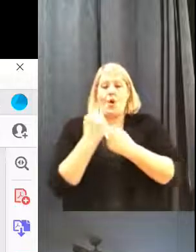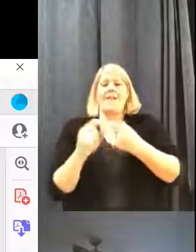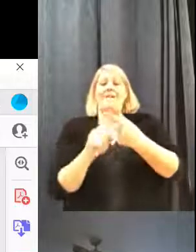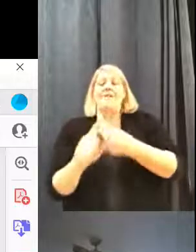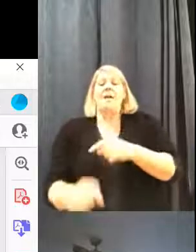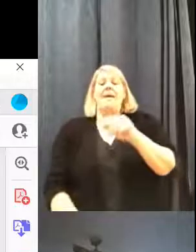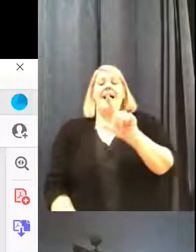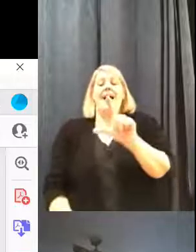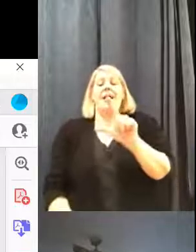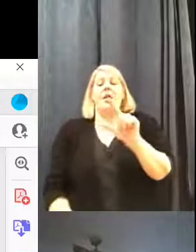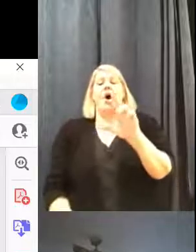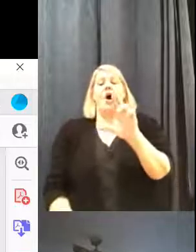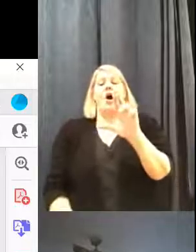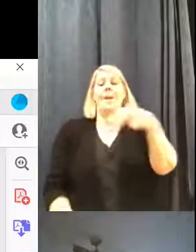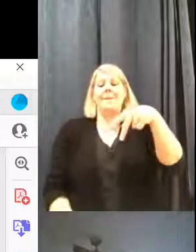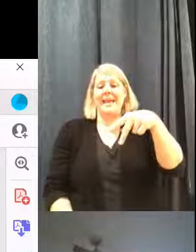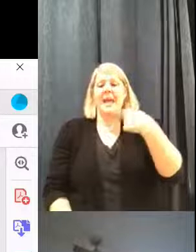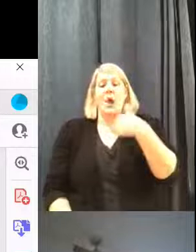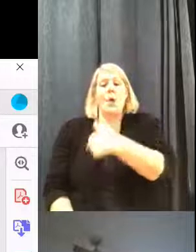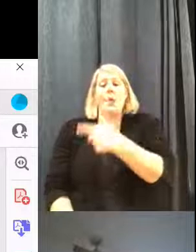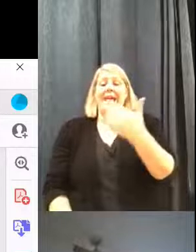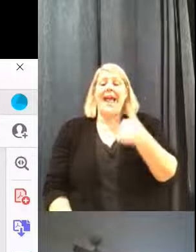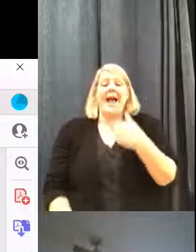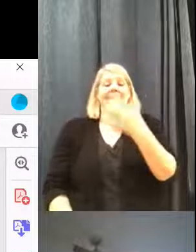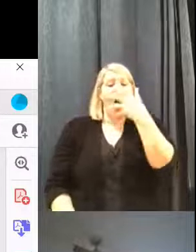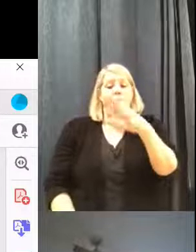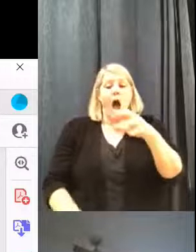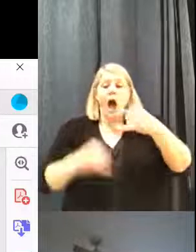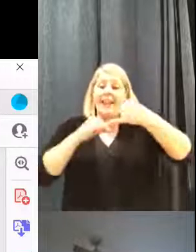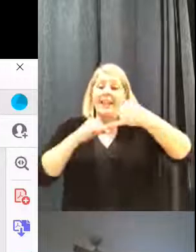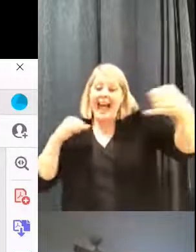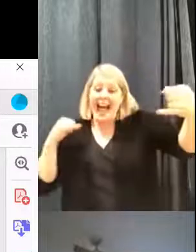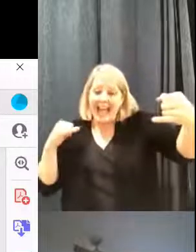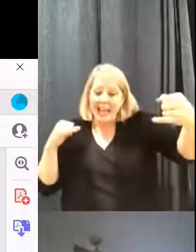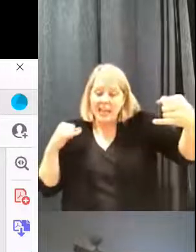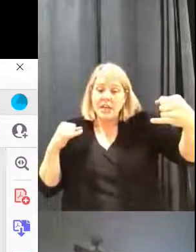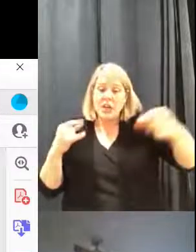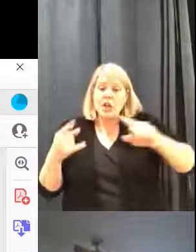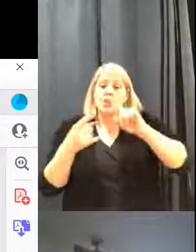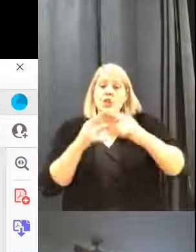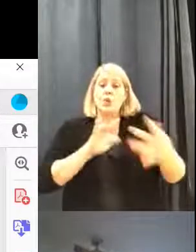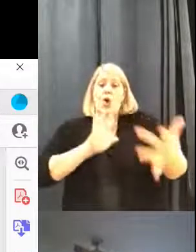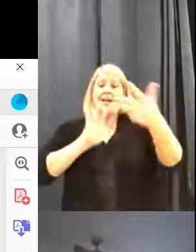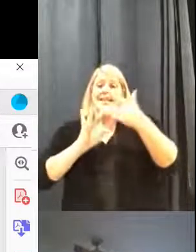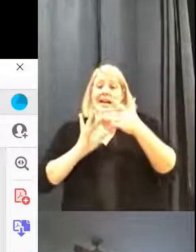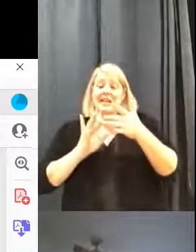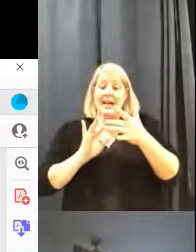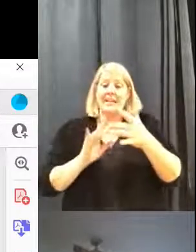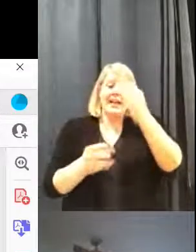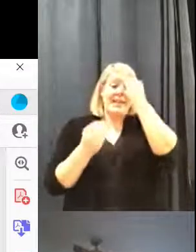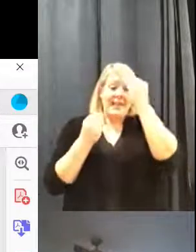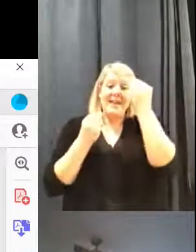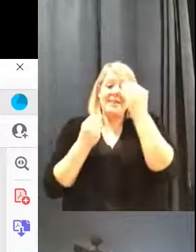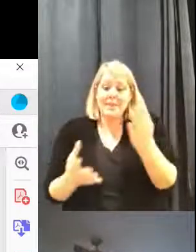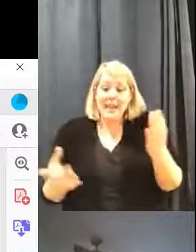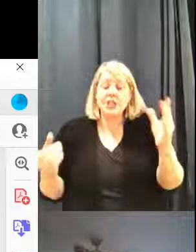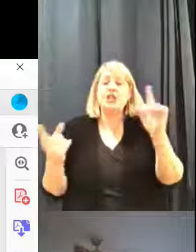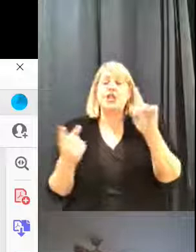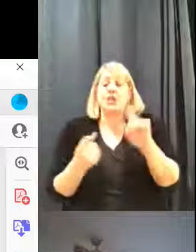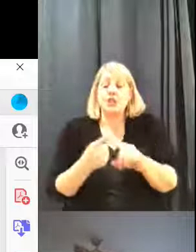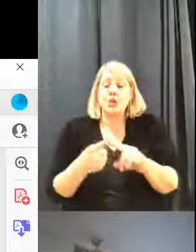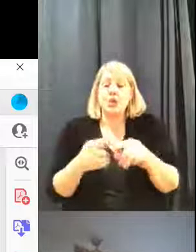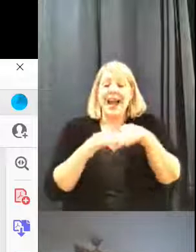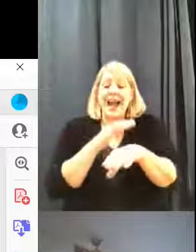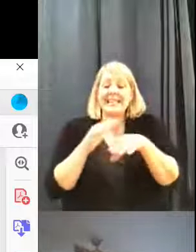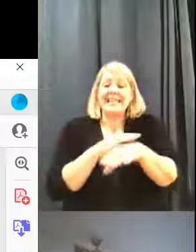hotline specifically for the DirectSTEP e-courses, and the information to access the help desk hotline is down here in the bottom